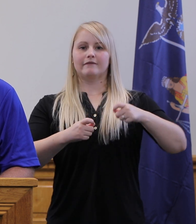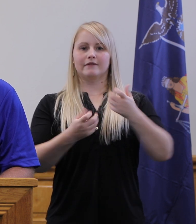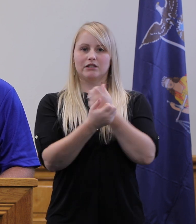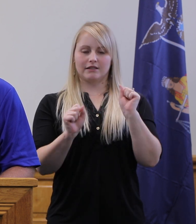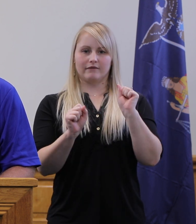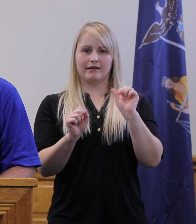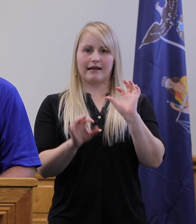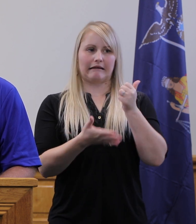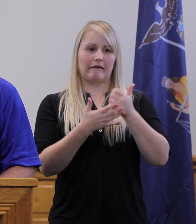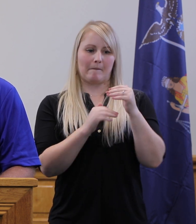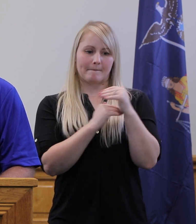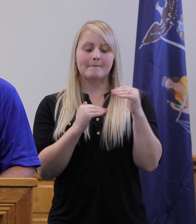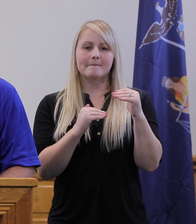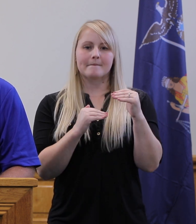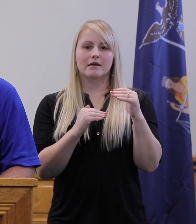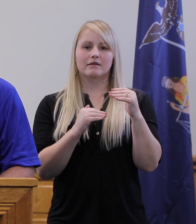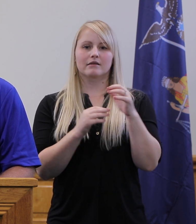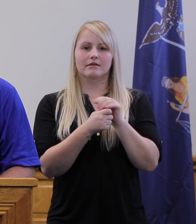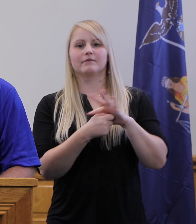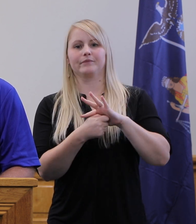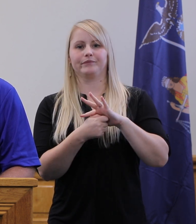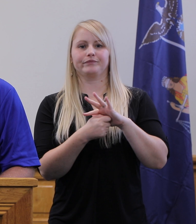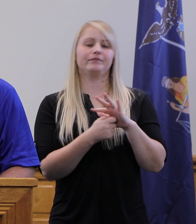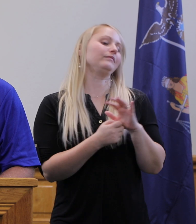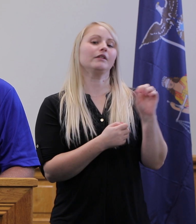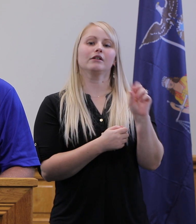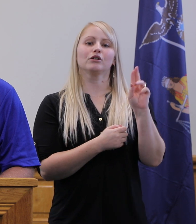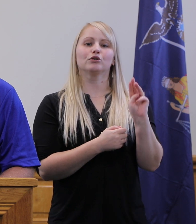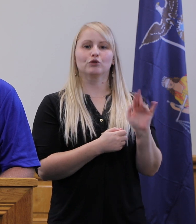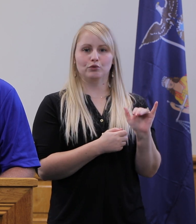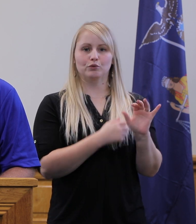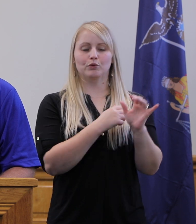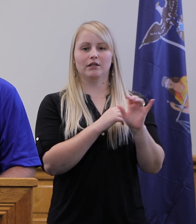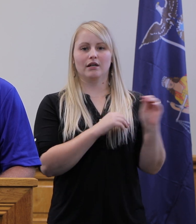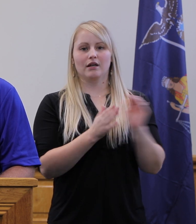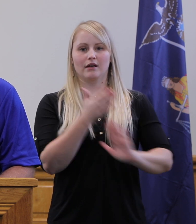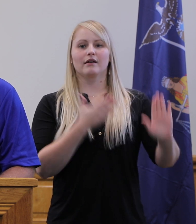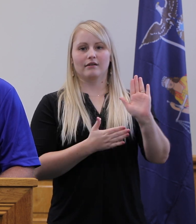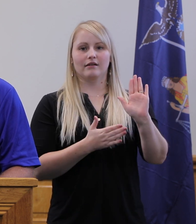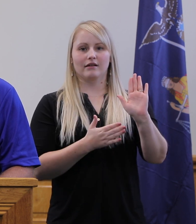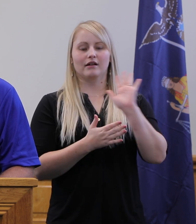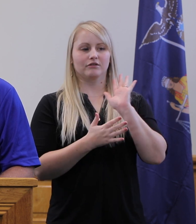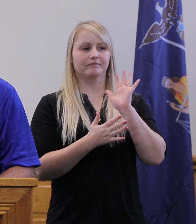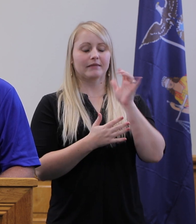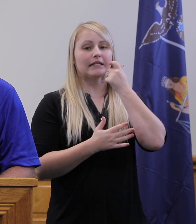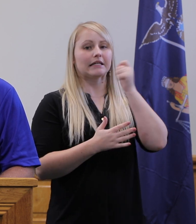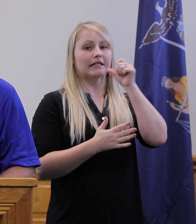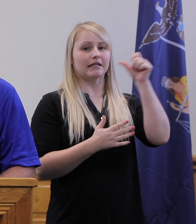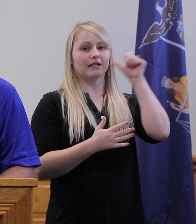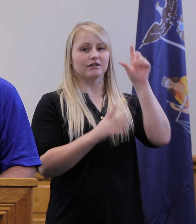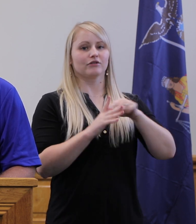virus. At SUNY Oswego, the college resumed in-person classes yesterday with the approval of the County Health